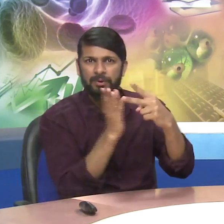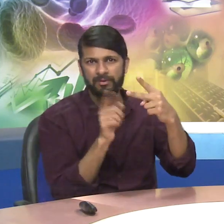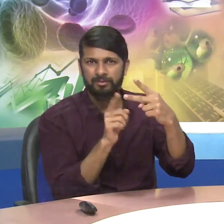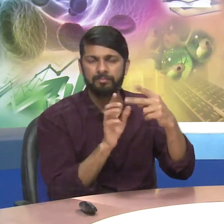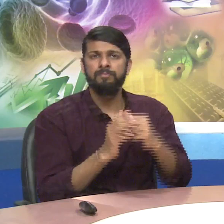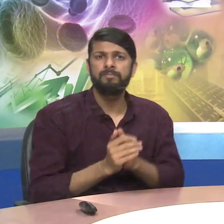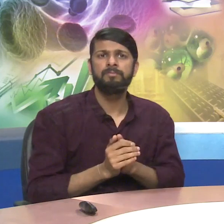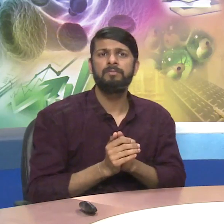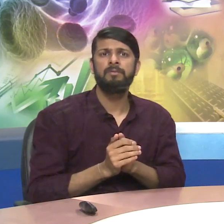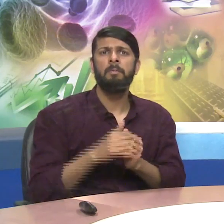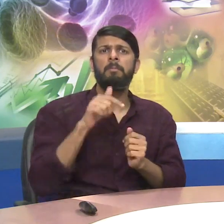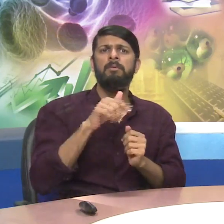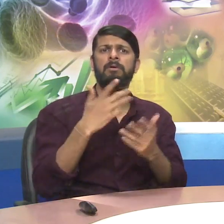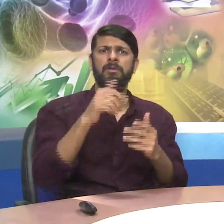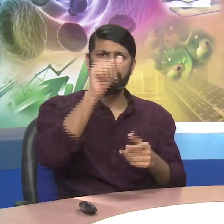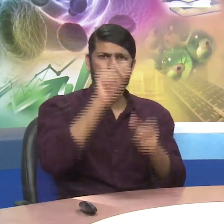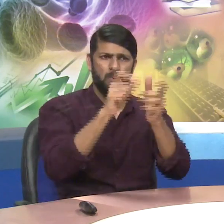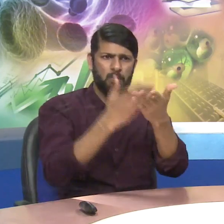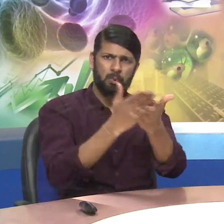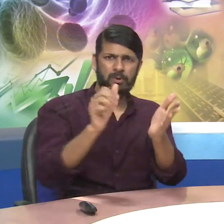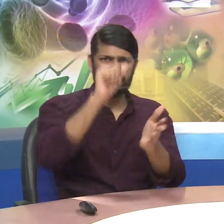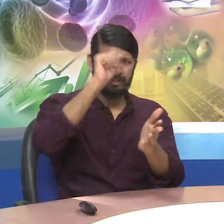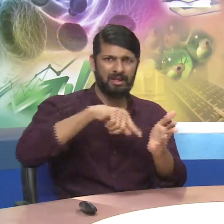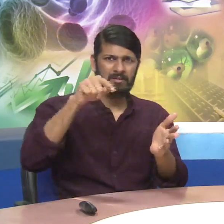The second point, which is on the screen, explains,